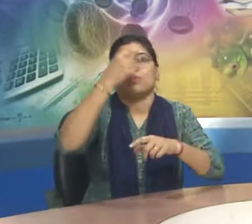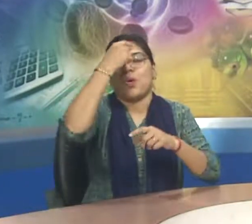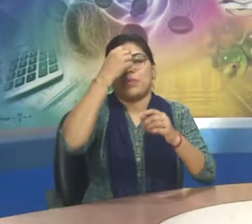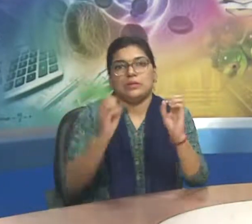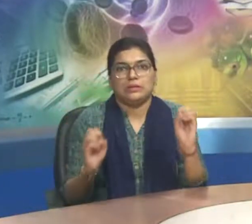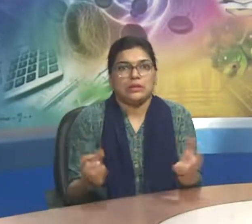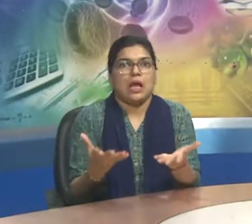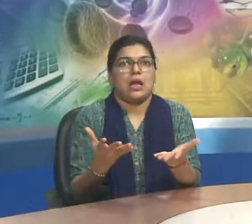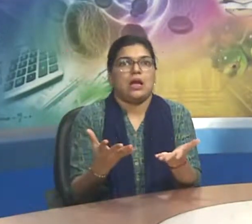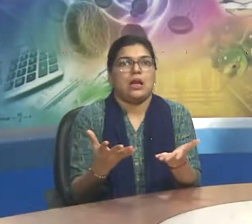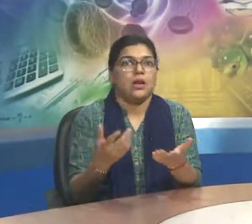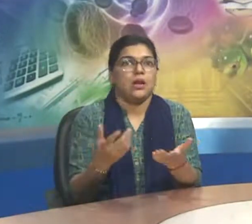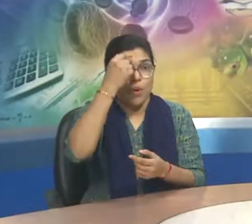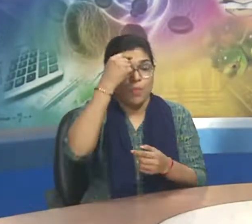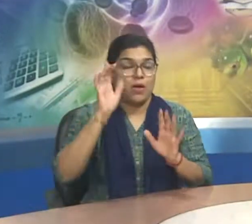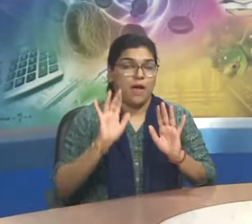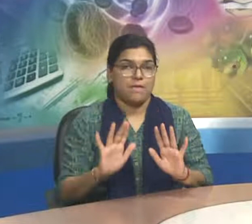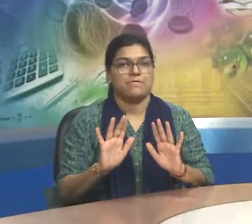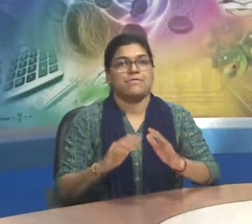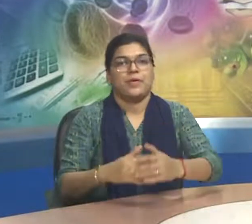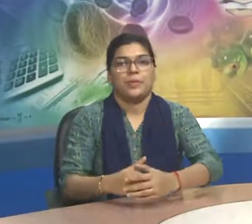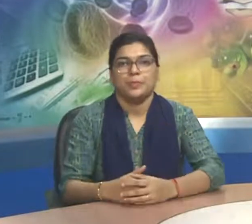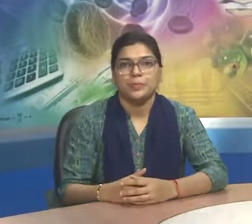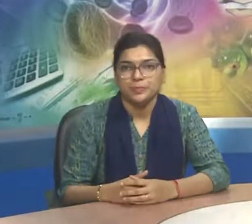So it is really a cause of concern.